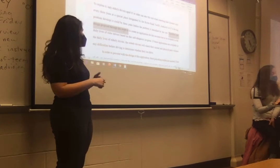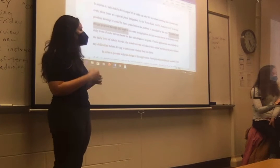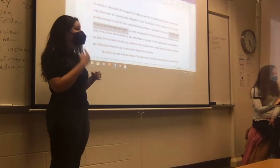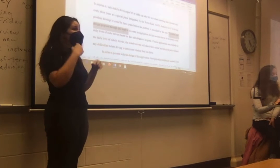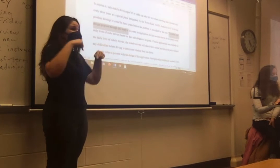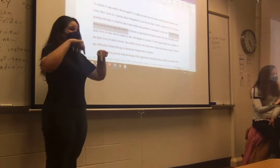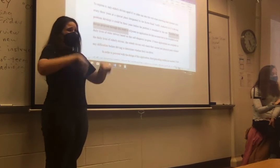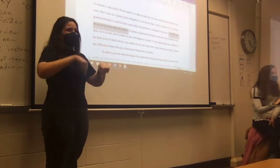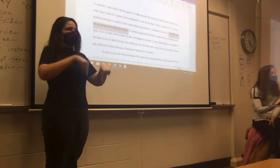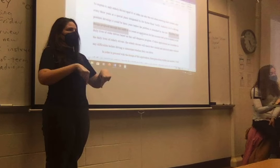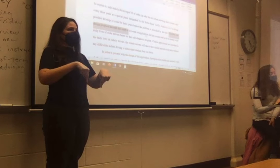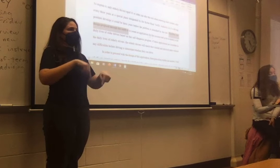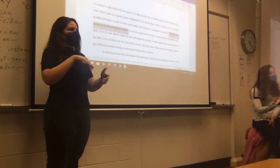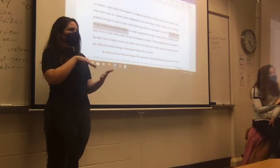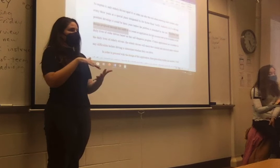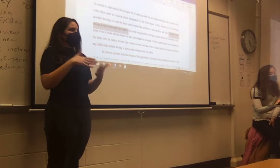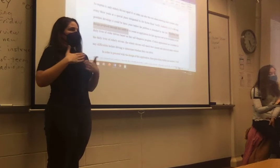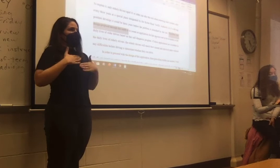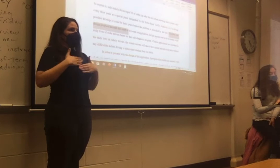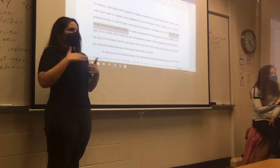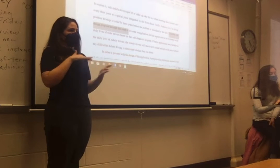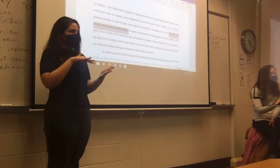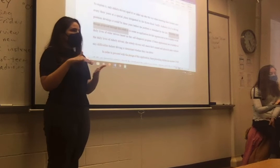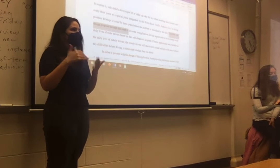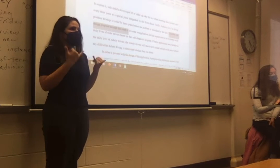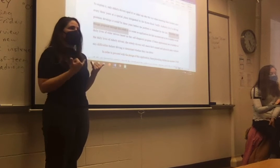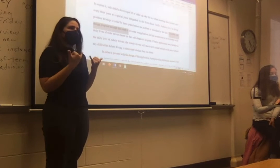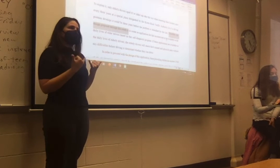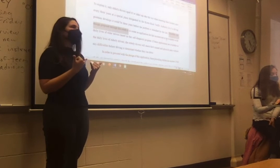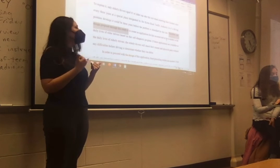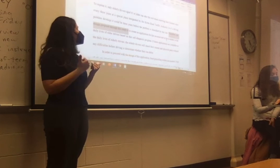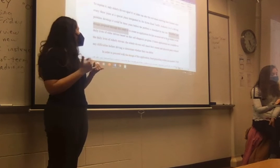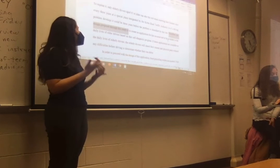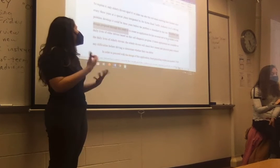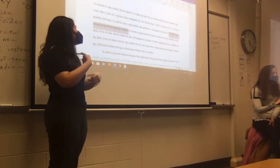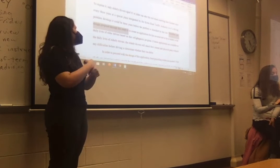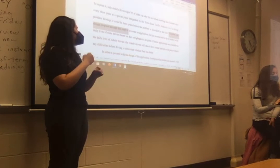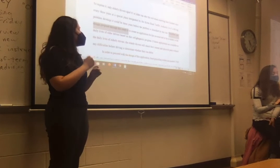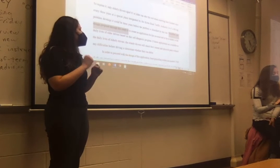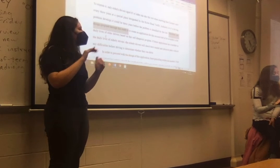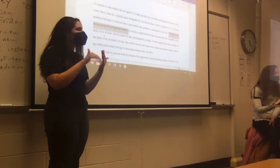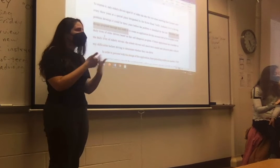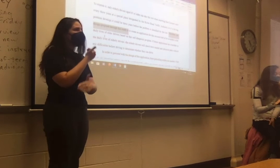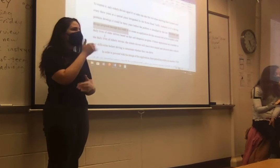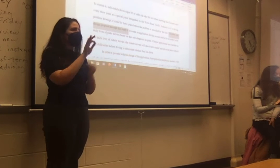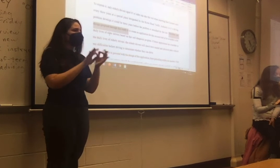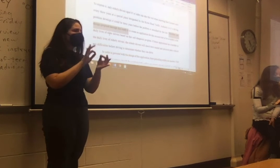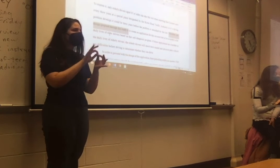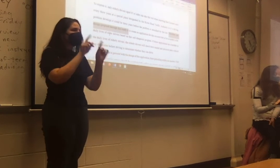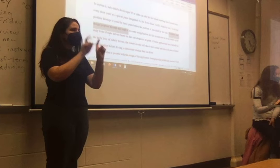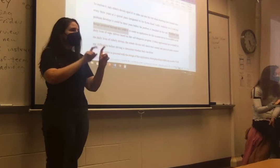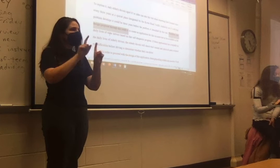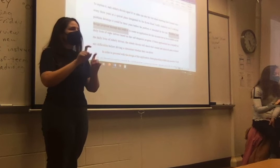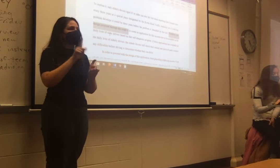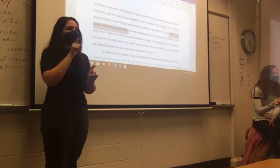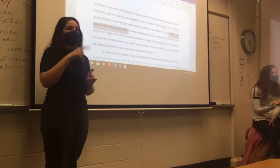study is to create an application for this accurate test to be available in the daily lives of older drivers, right?